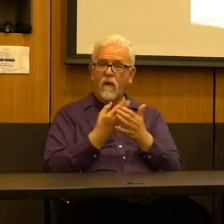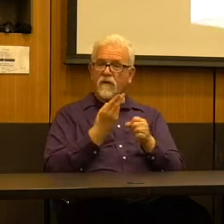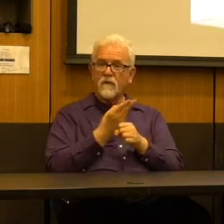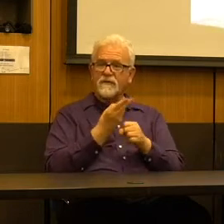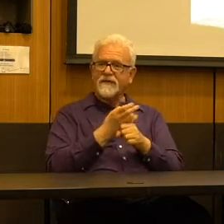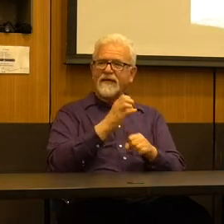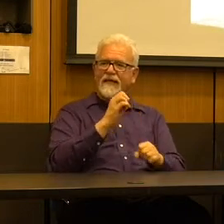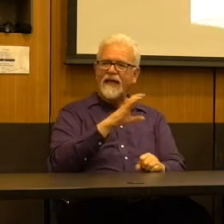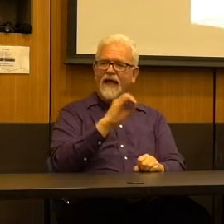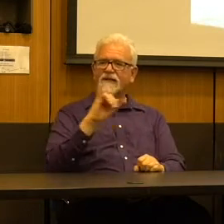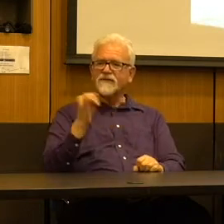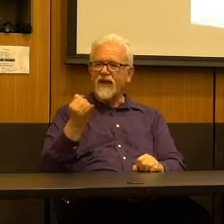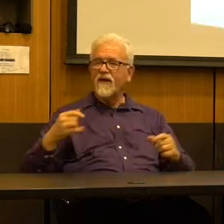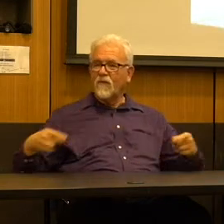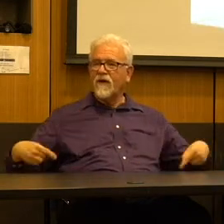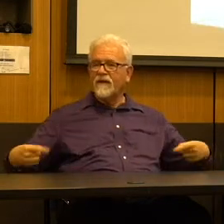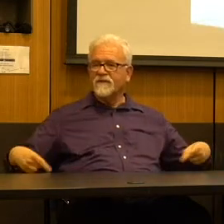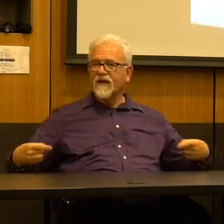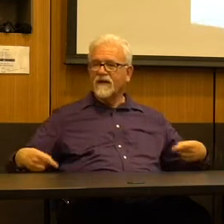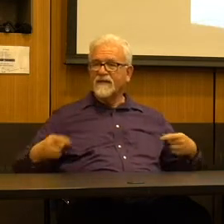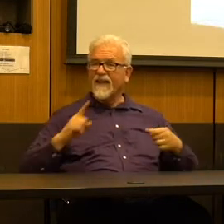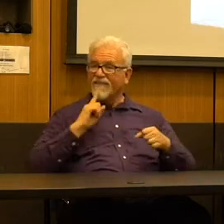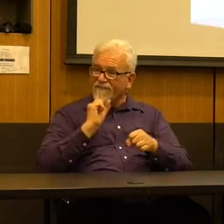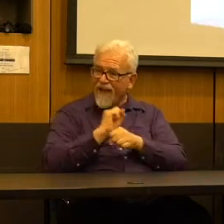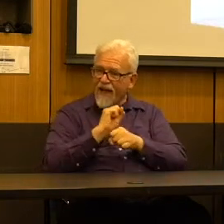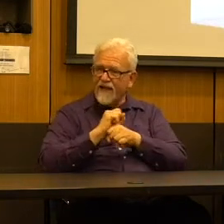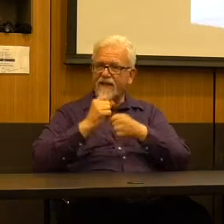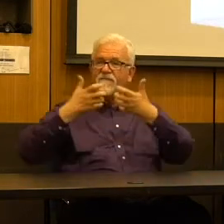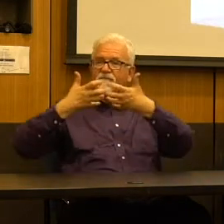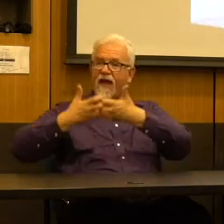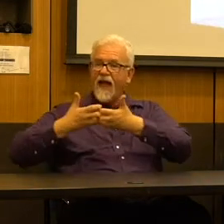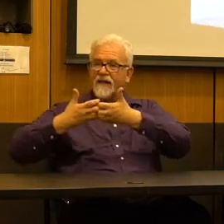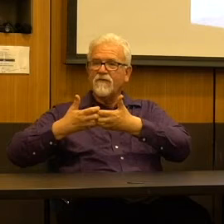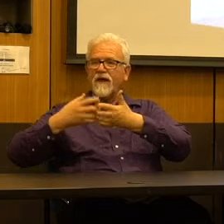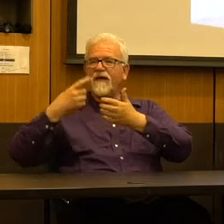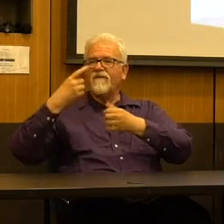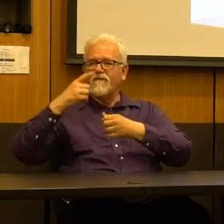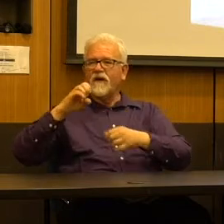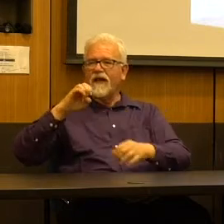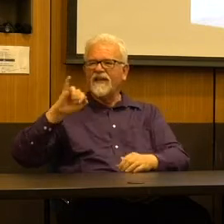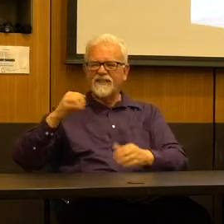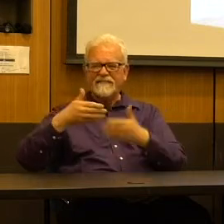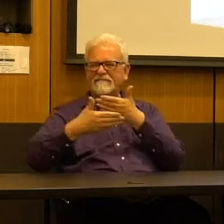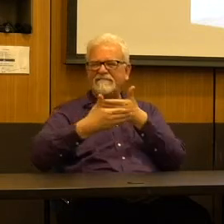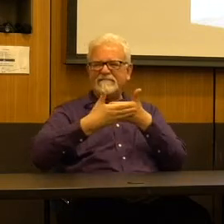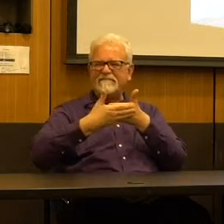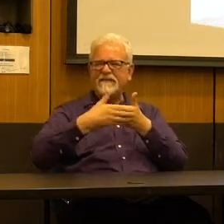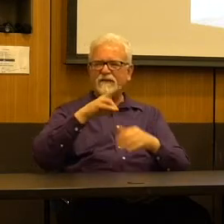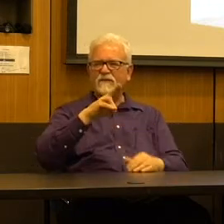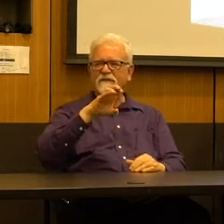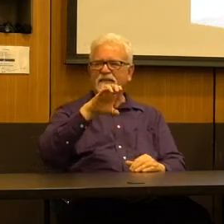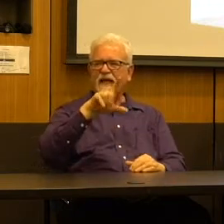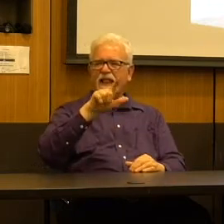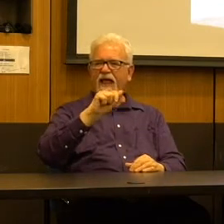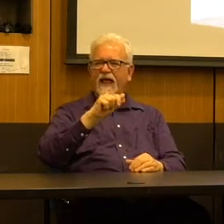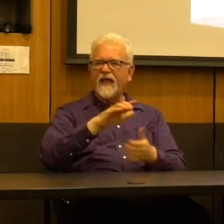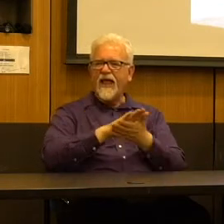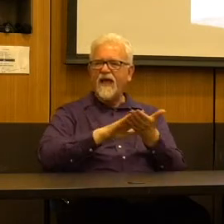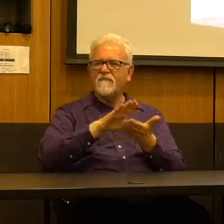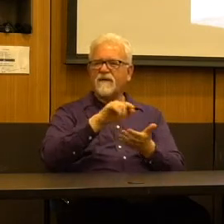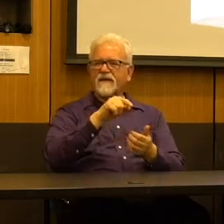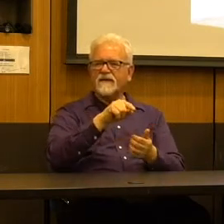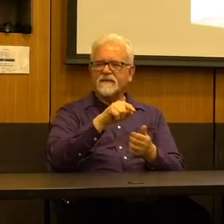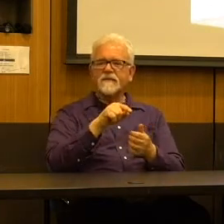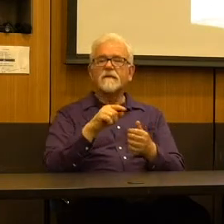and Jennings wheelchairs. In fact, the factory for Everest and Jennings is really close by the campus over here. In any case,